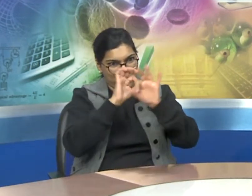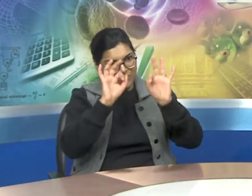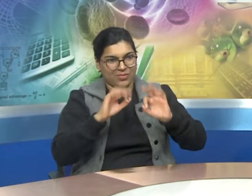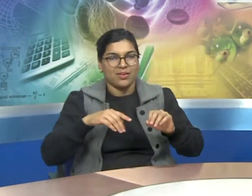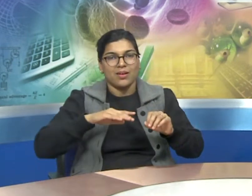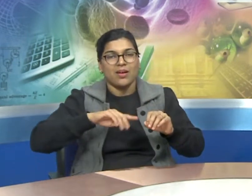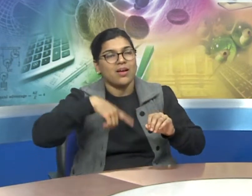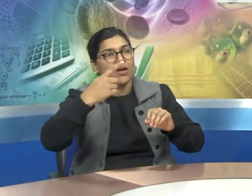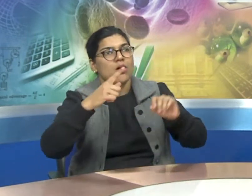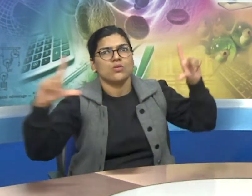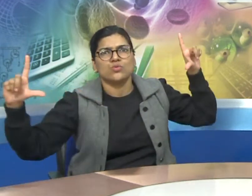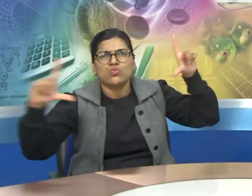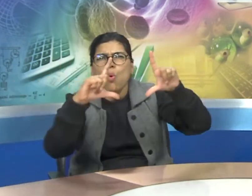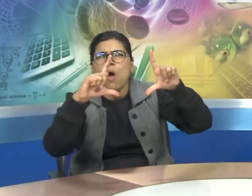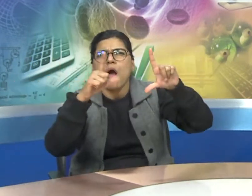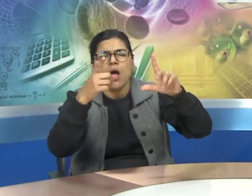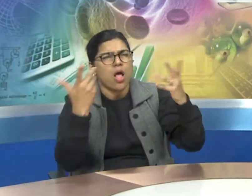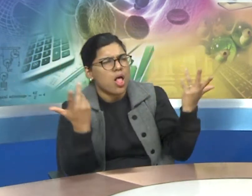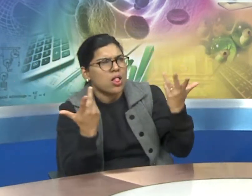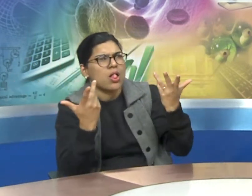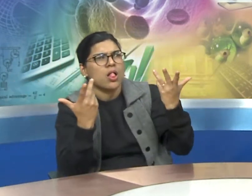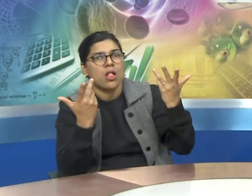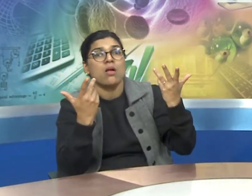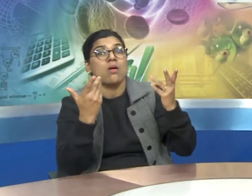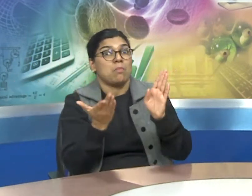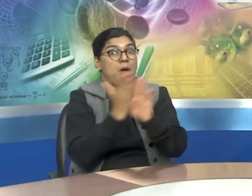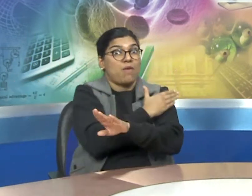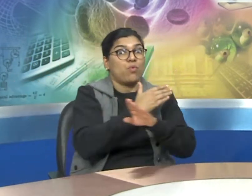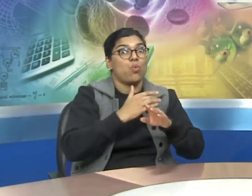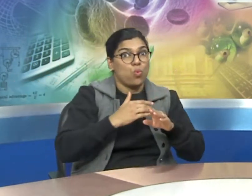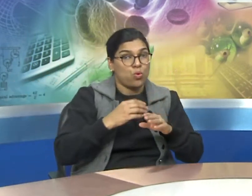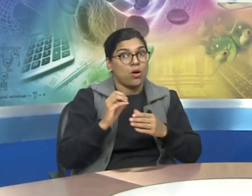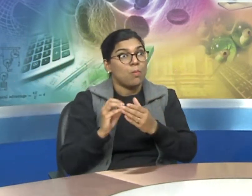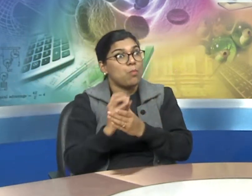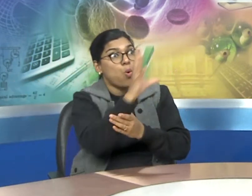ready, if we need to make